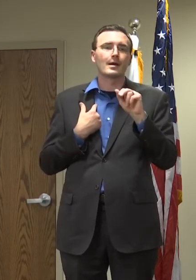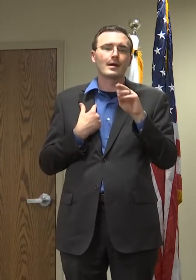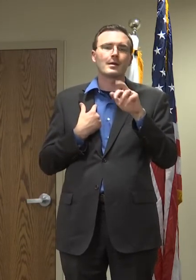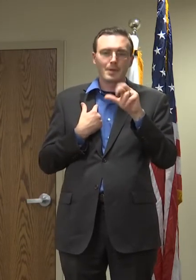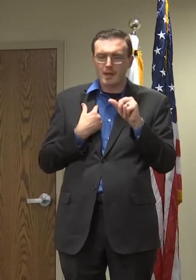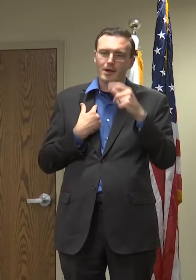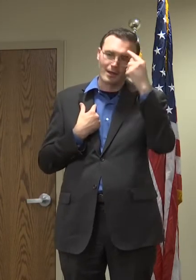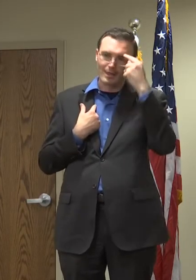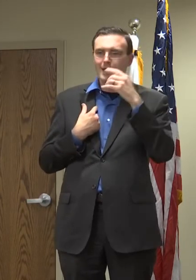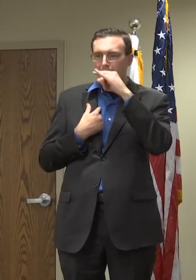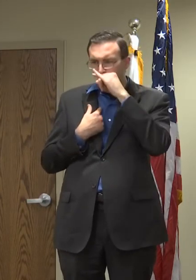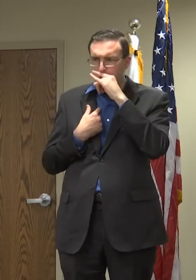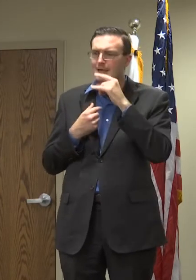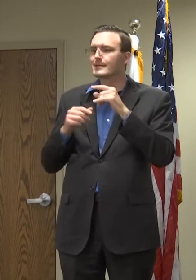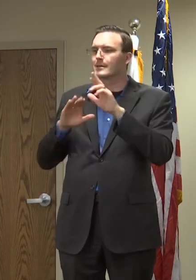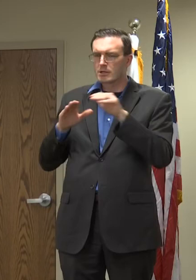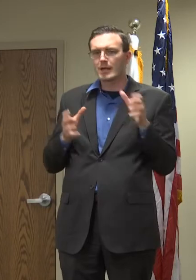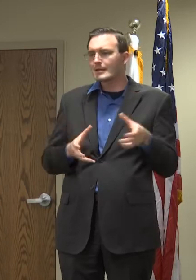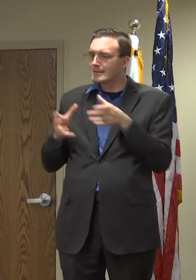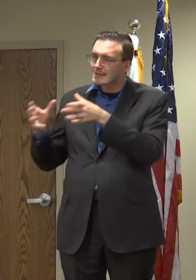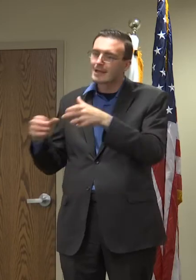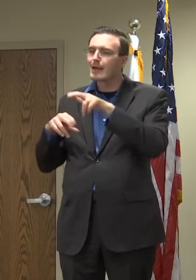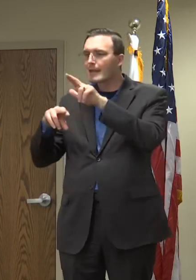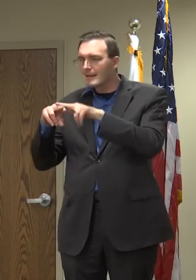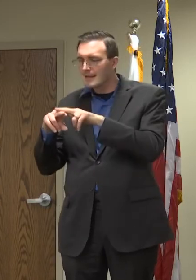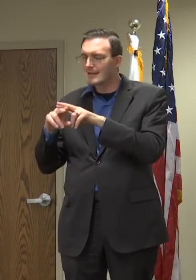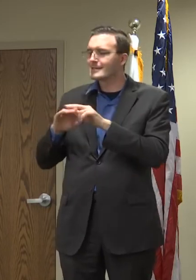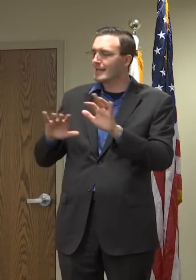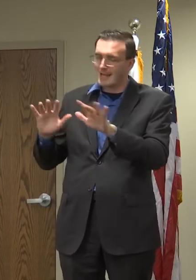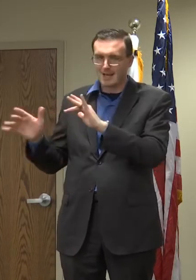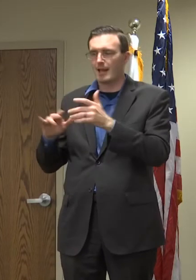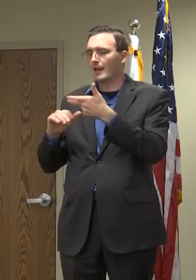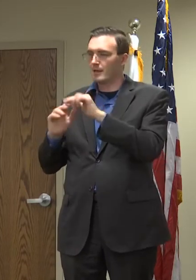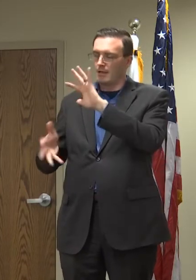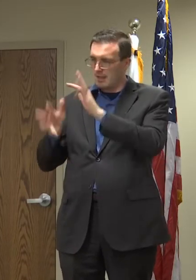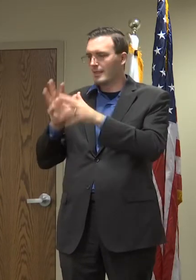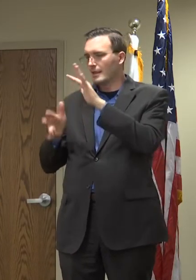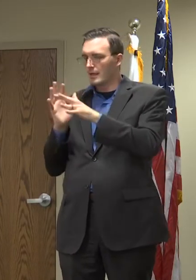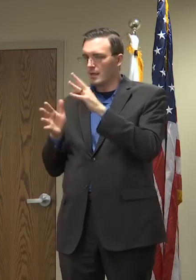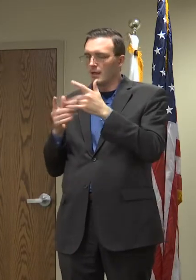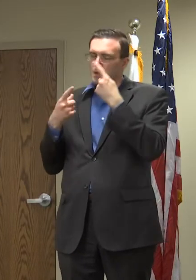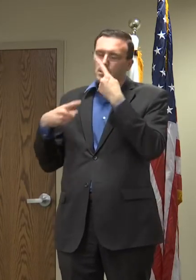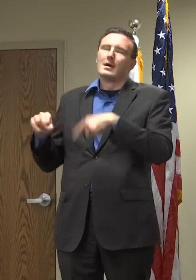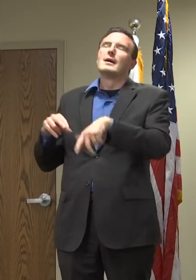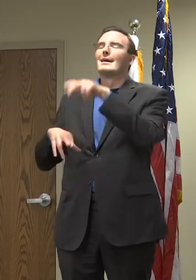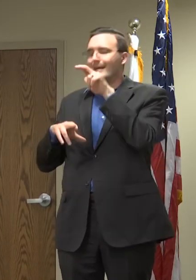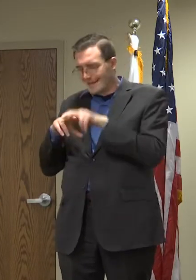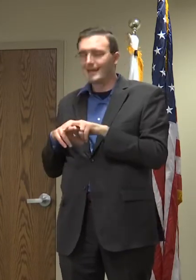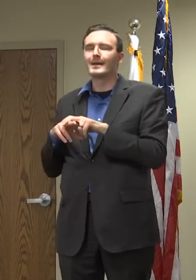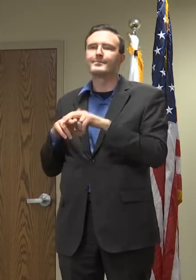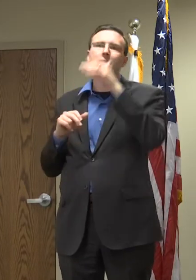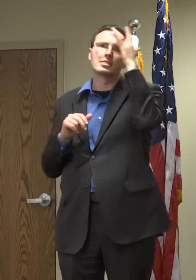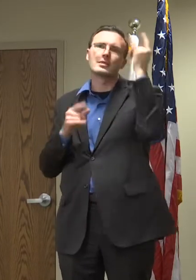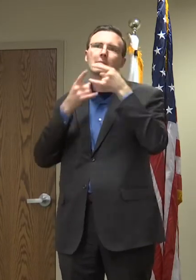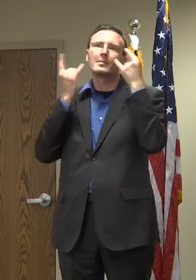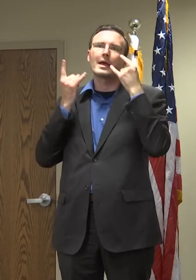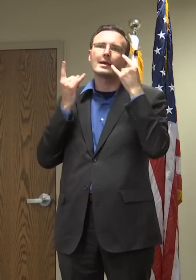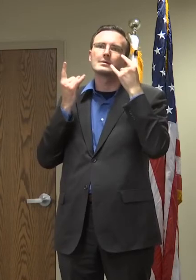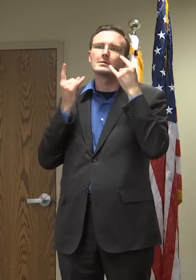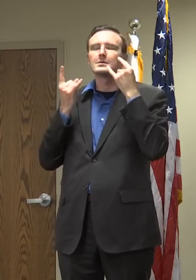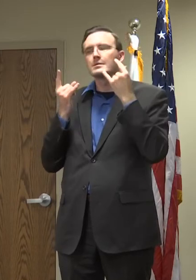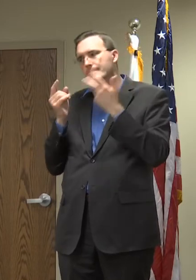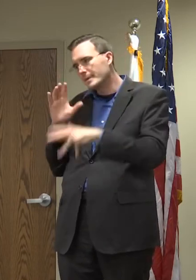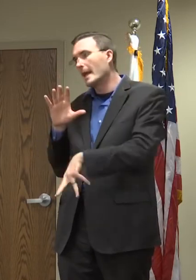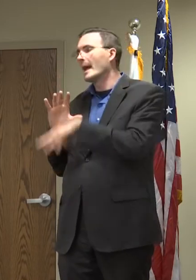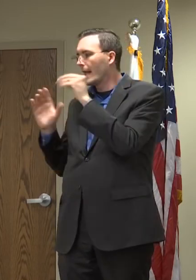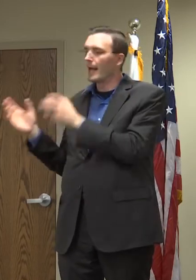mask and you have to go all the way back in, take the kids out, and bring them back out. It's not going away because it's going to inconvenience our days.